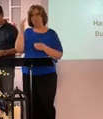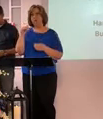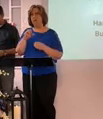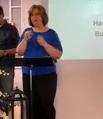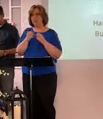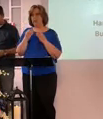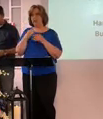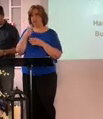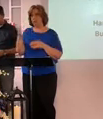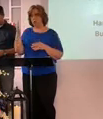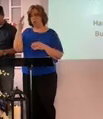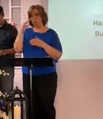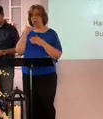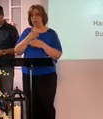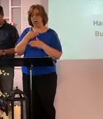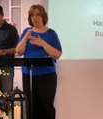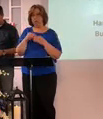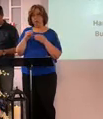story. Some of you don't.